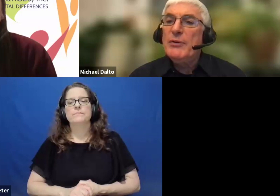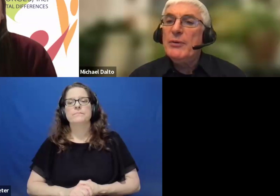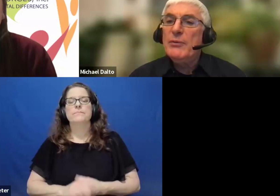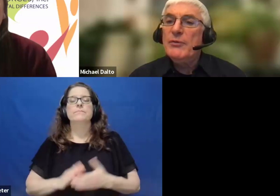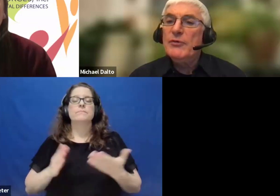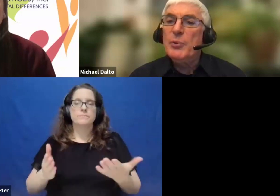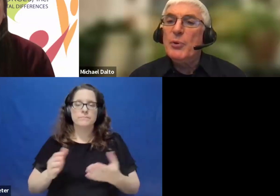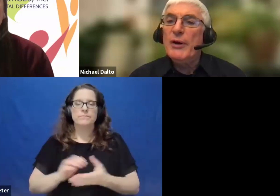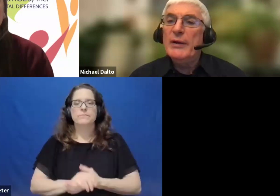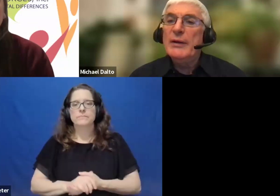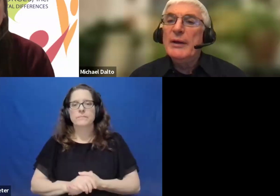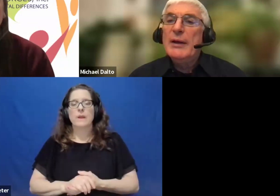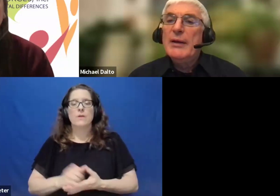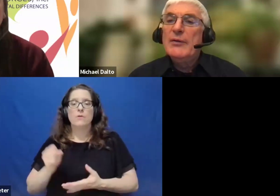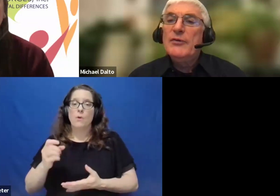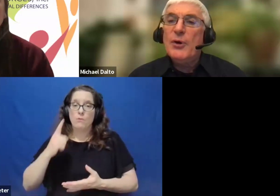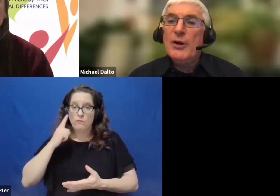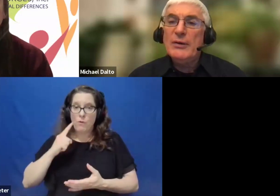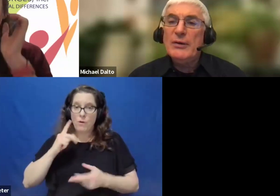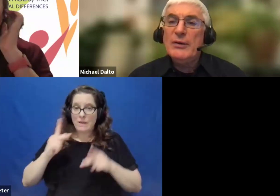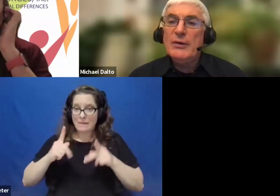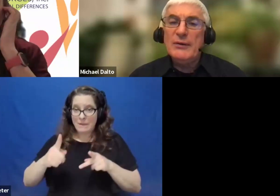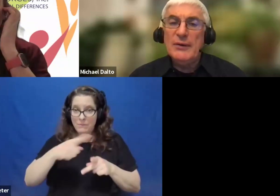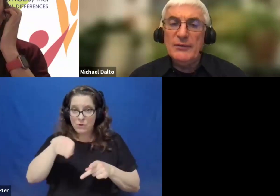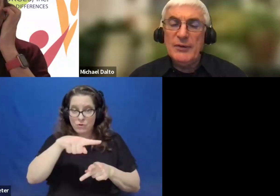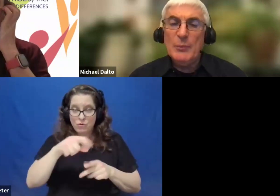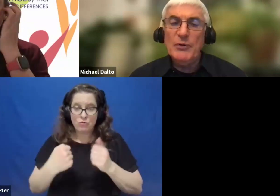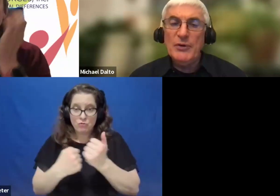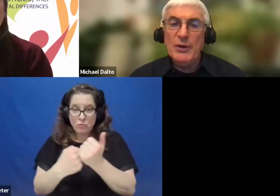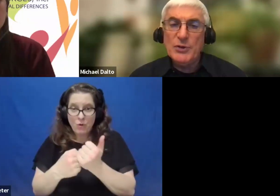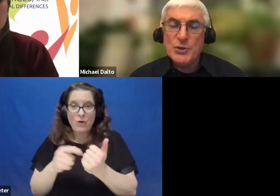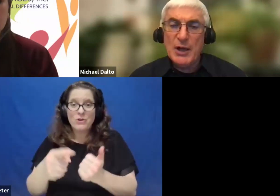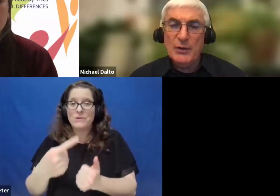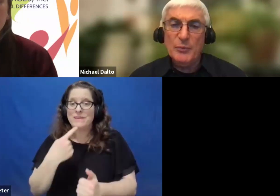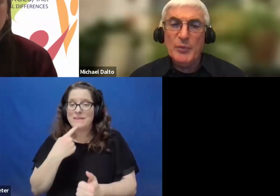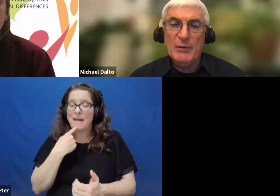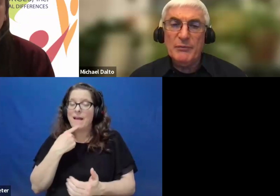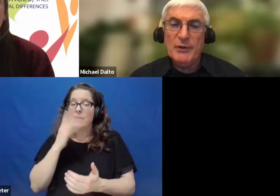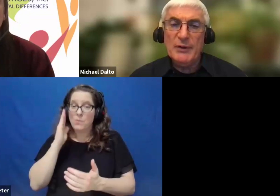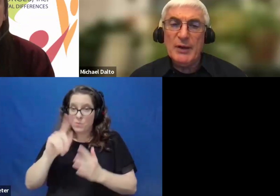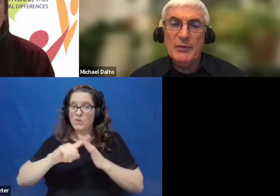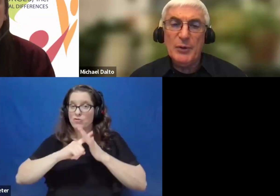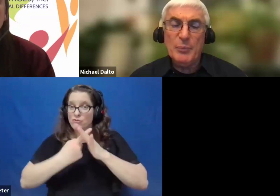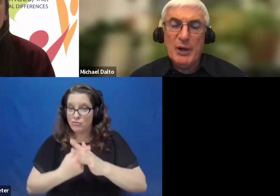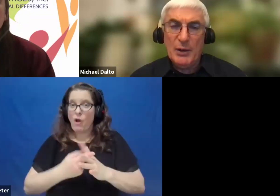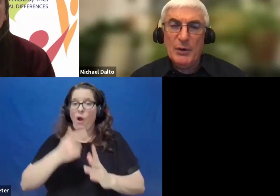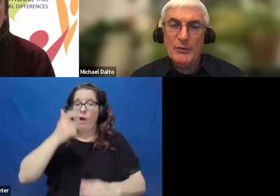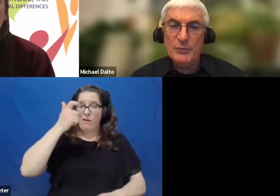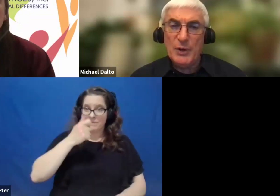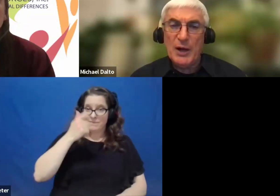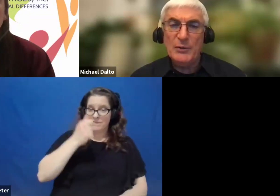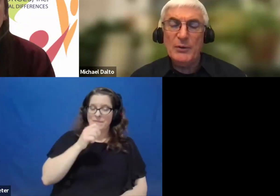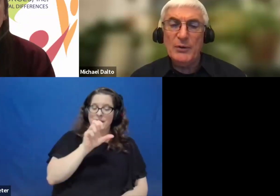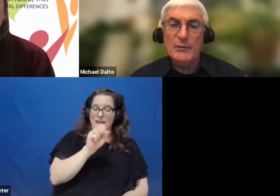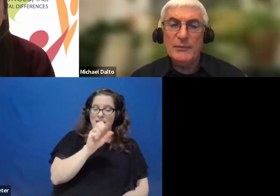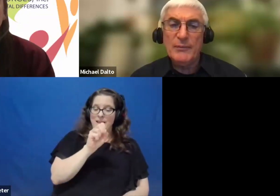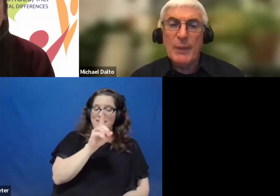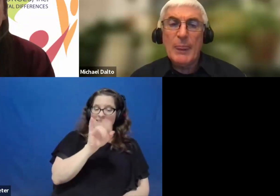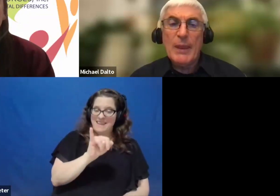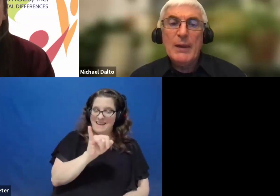people that you're supporting starting to get the disabled adult child benefit on their parents'